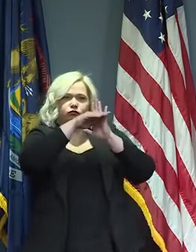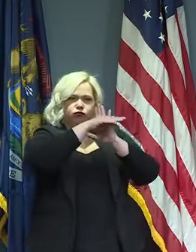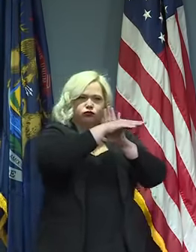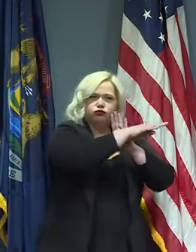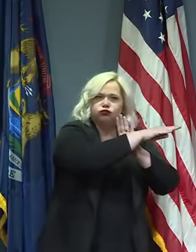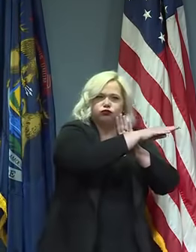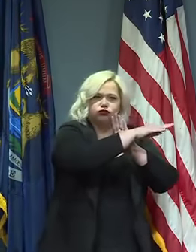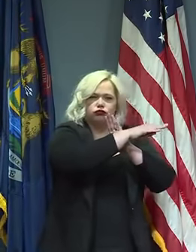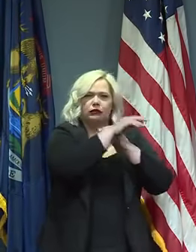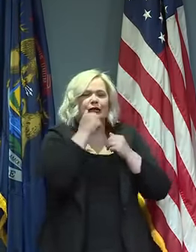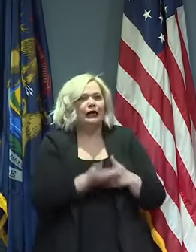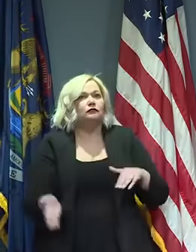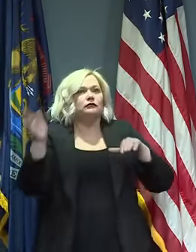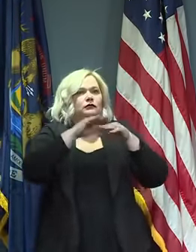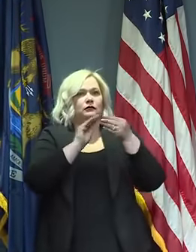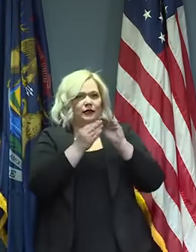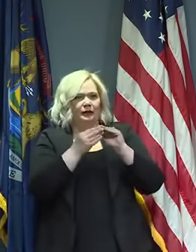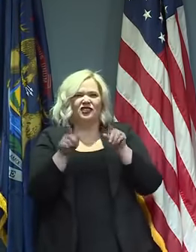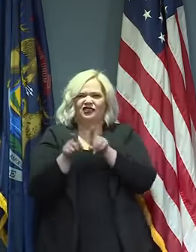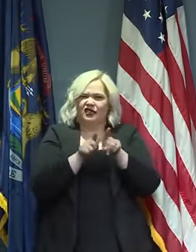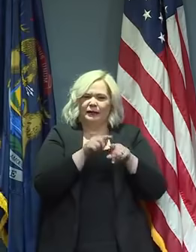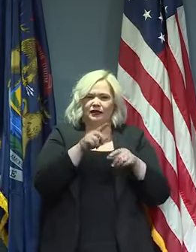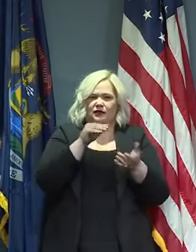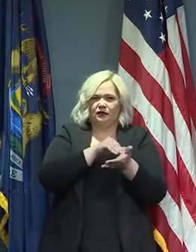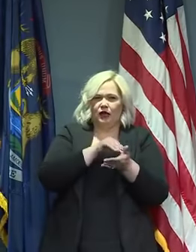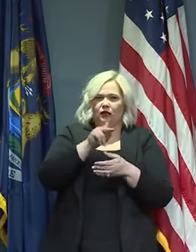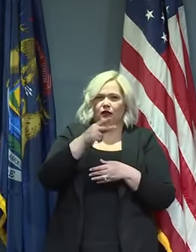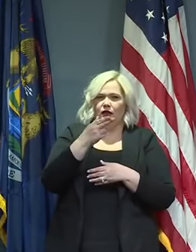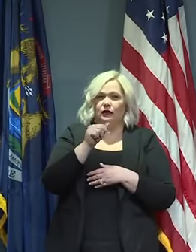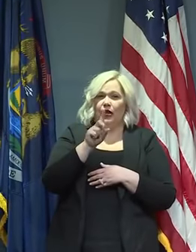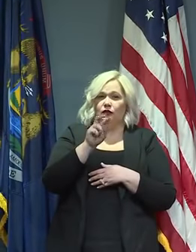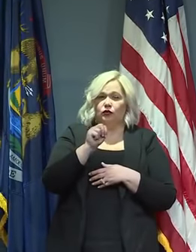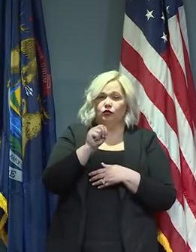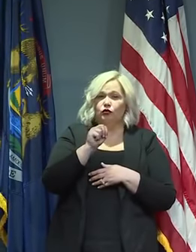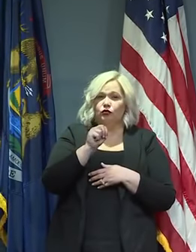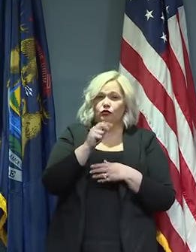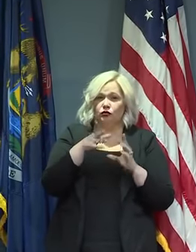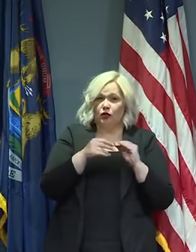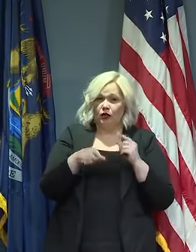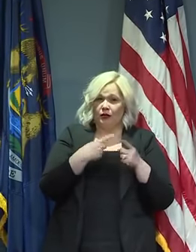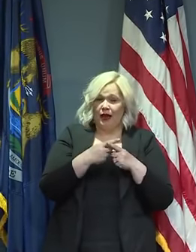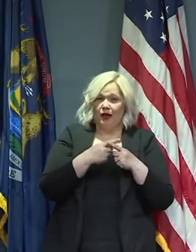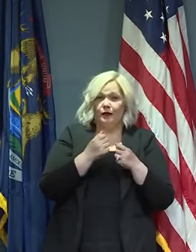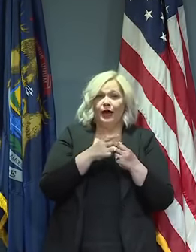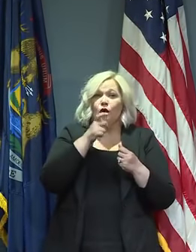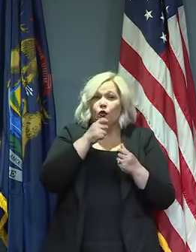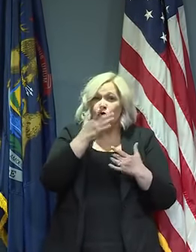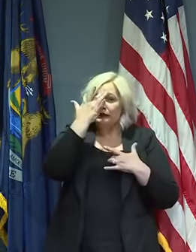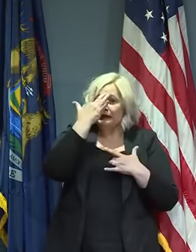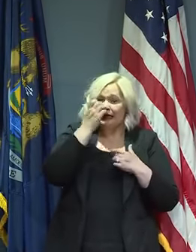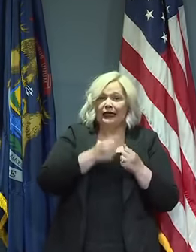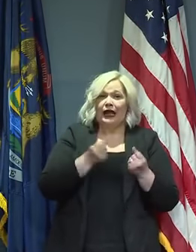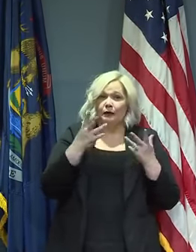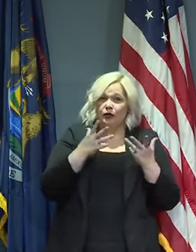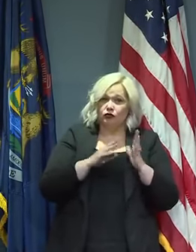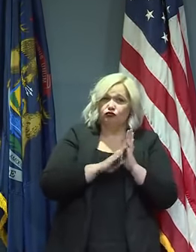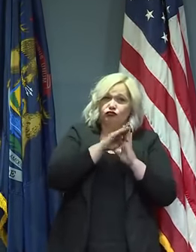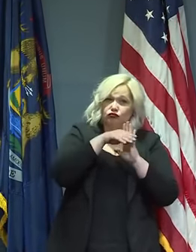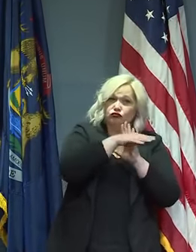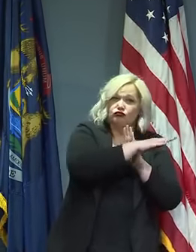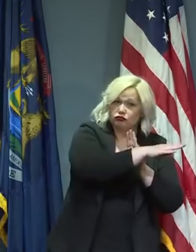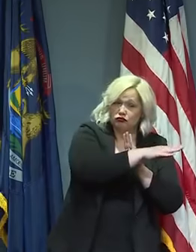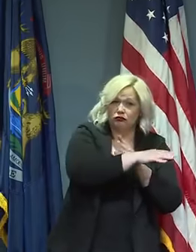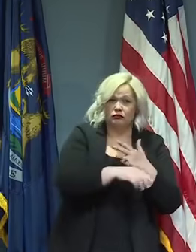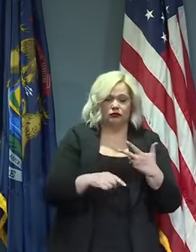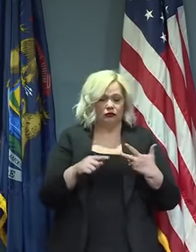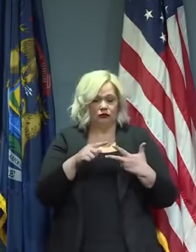various measures, as you heard from Dr. Khaldun earlier, of prevalence and trajectory of the disease. The second thing we'll evaluate is our ability